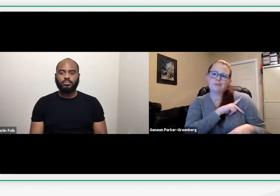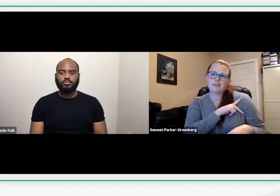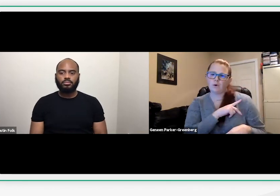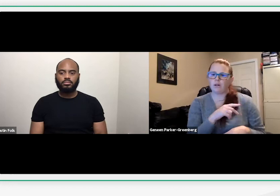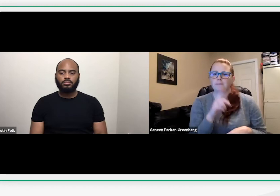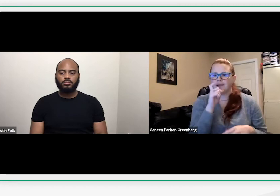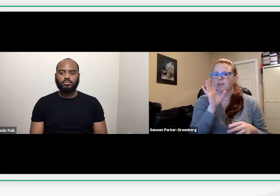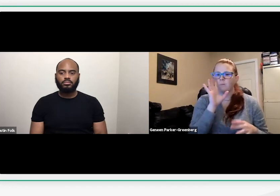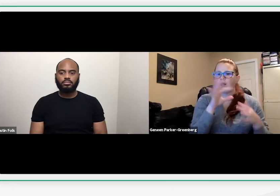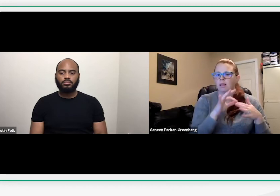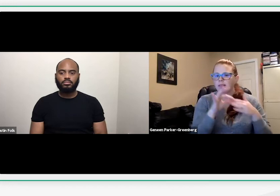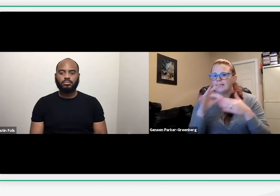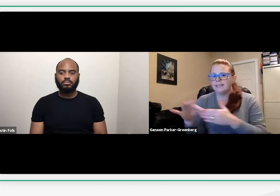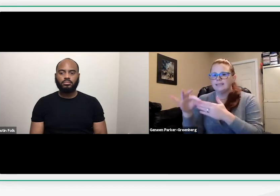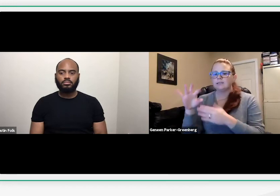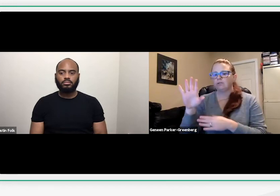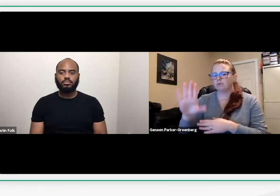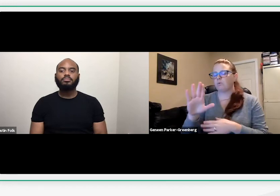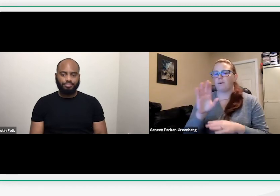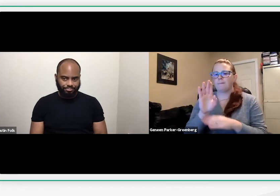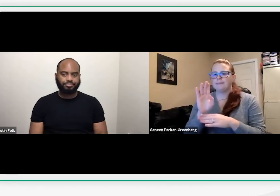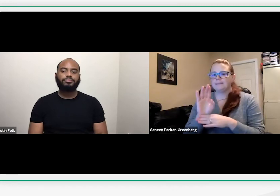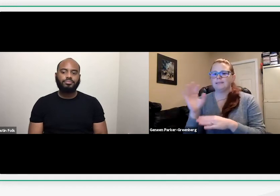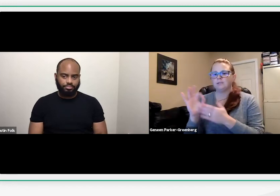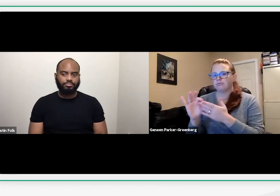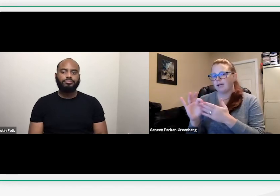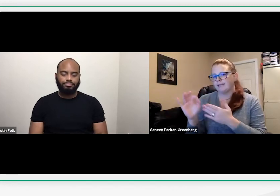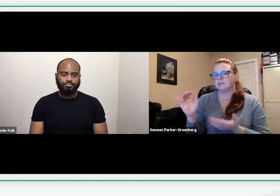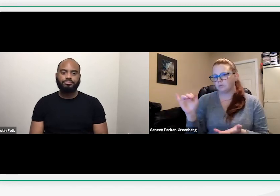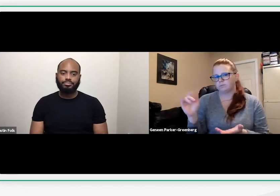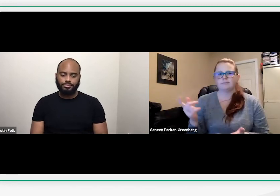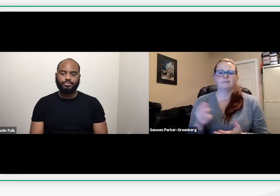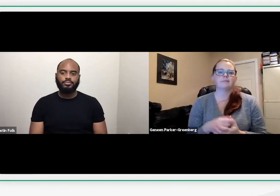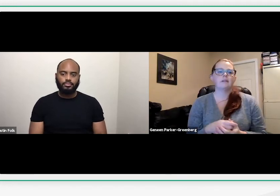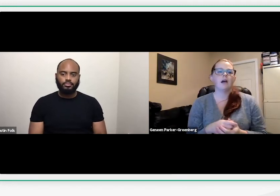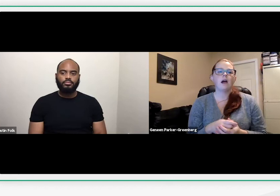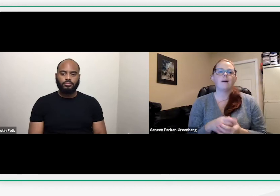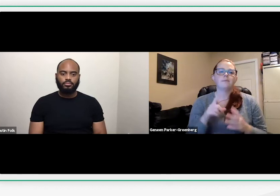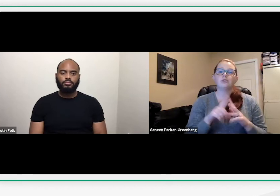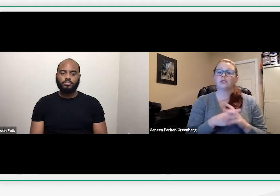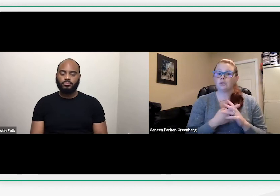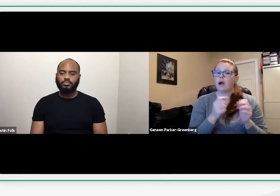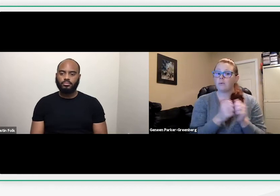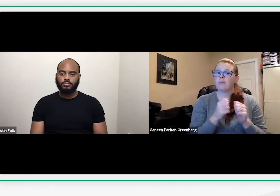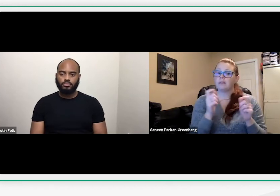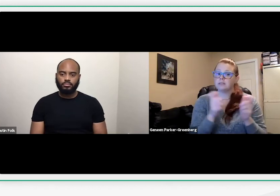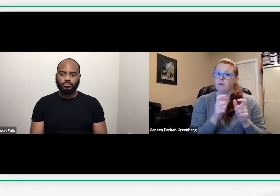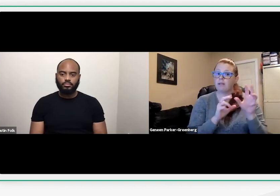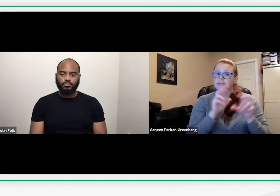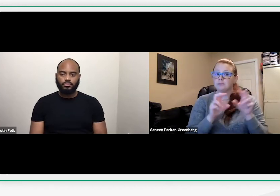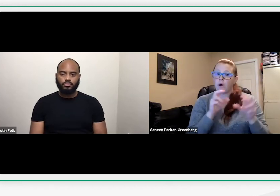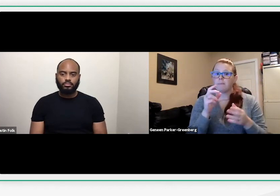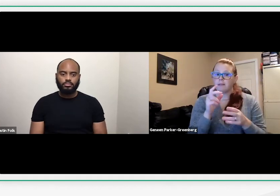That's why, a lot of this workshop focuses on your personal credit and your personal finances because that will lead to